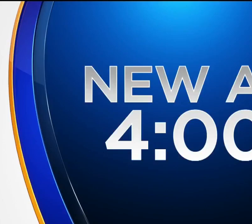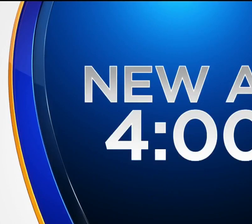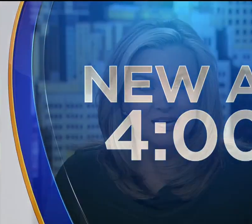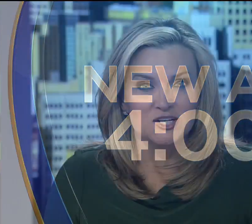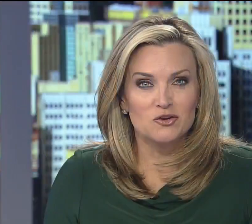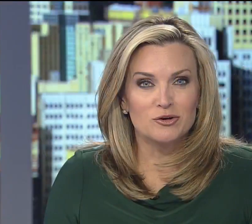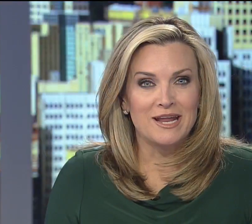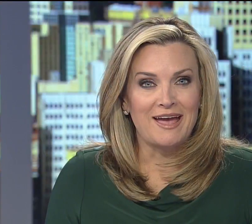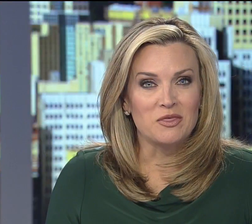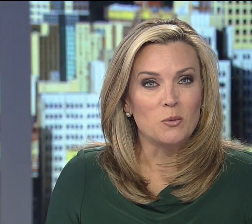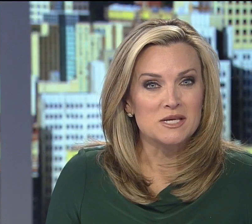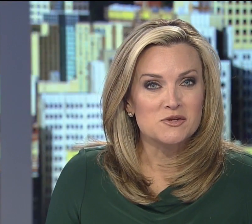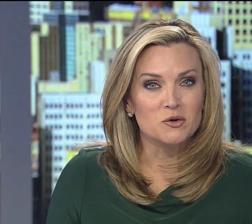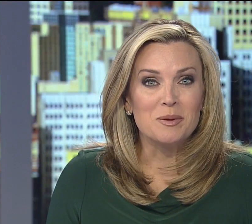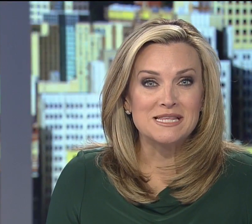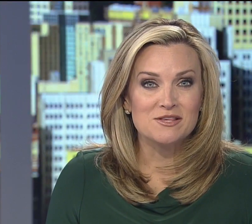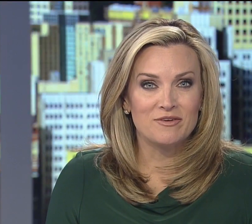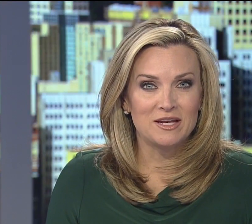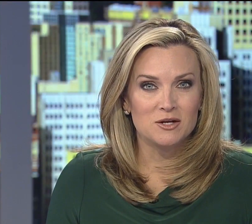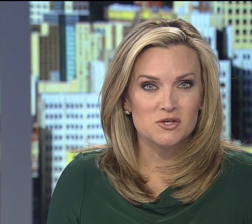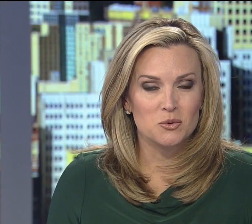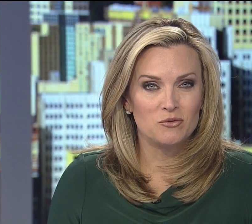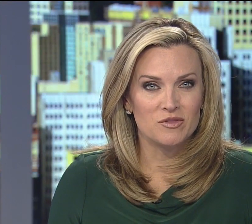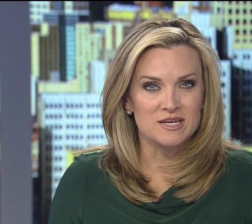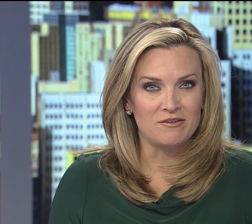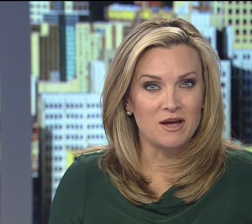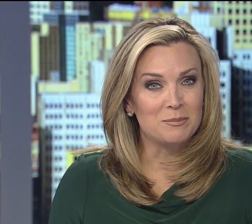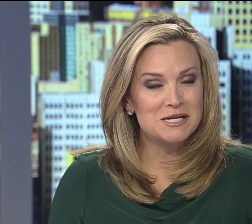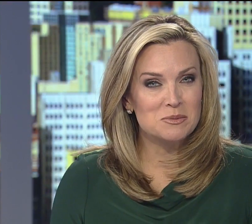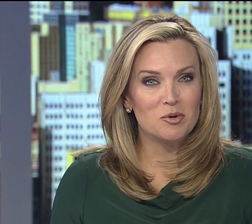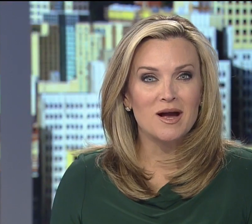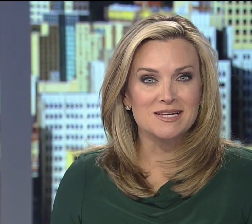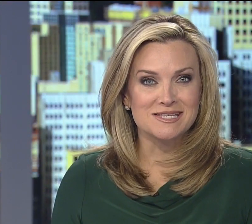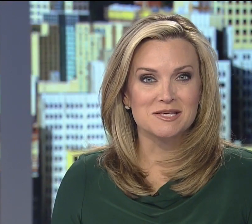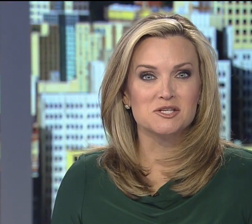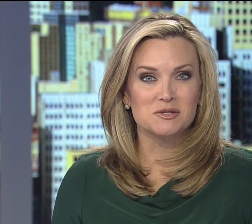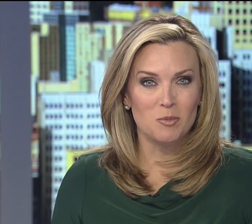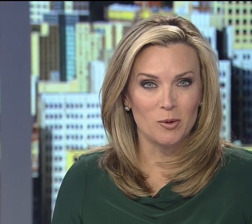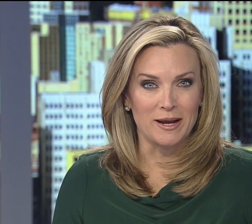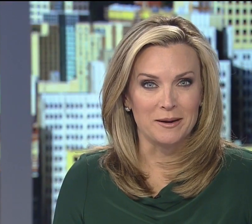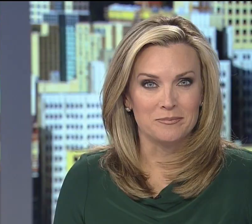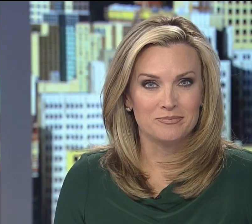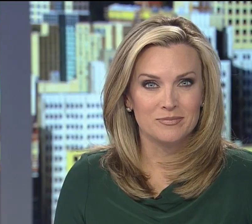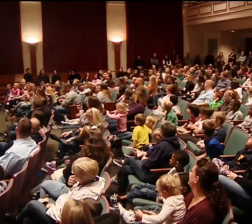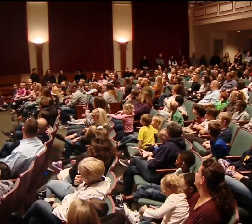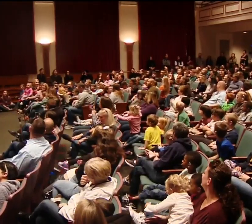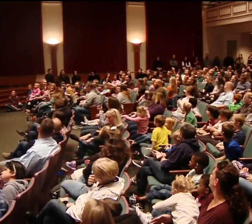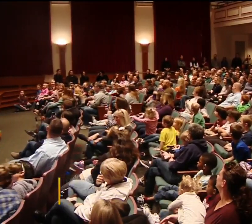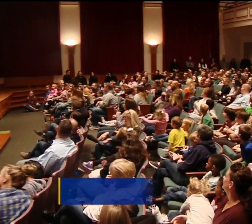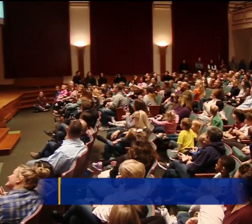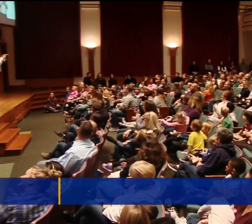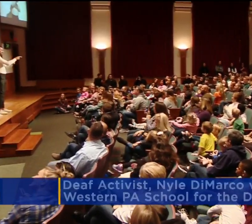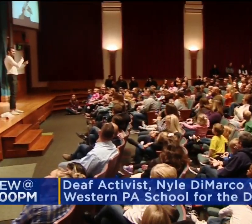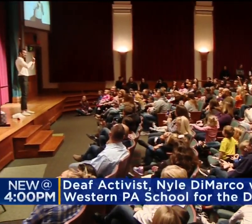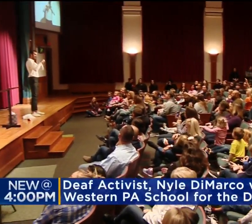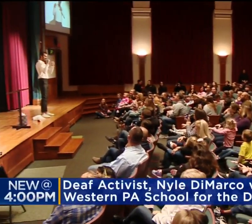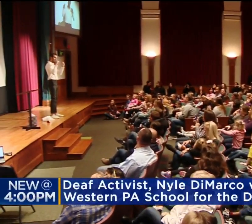Children at the Western Pennsylvania School for the Deaf got a big surprise this morning. Well-known deaf activist Niall